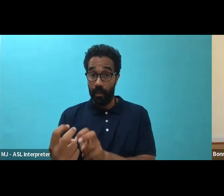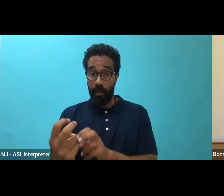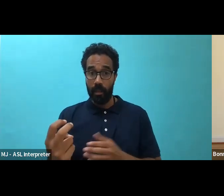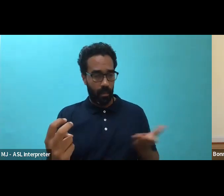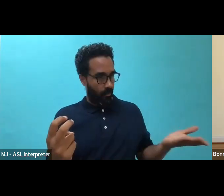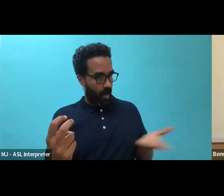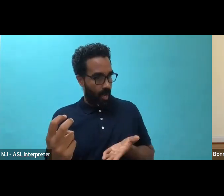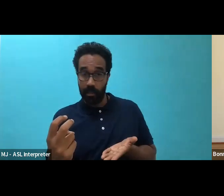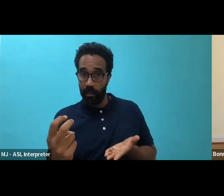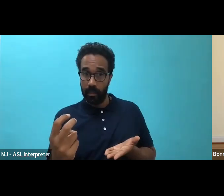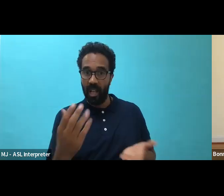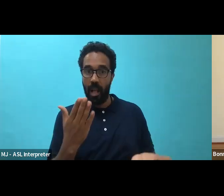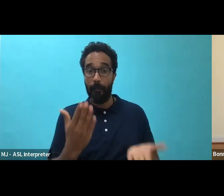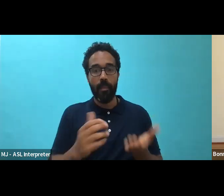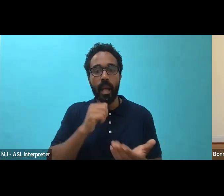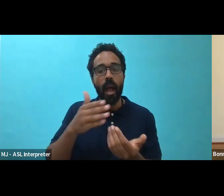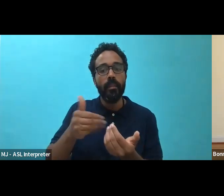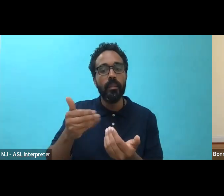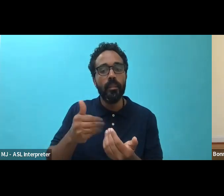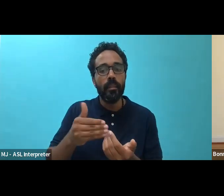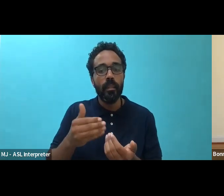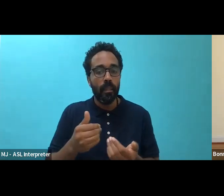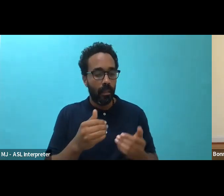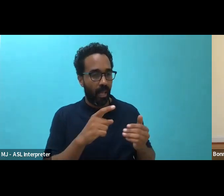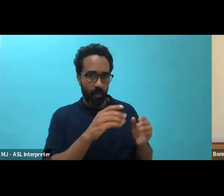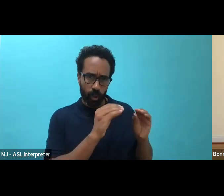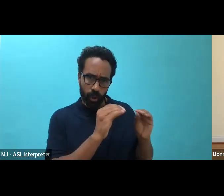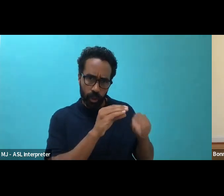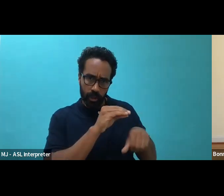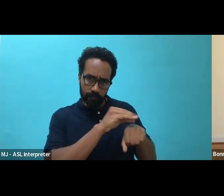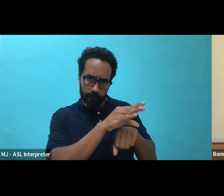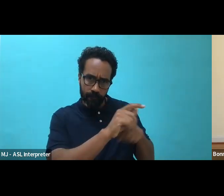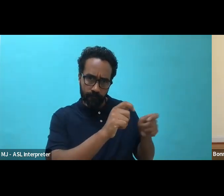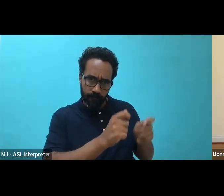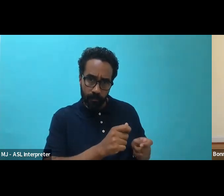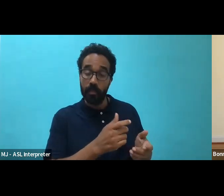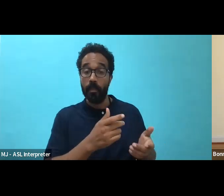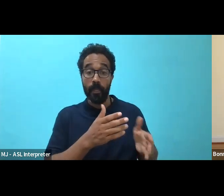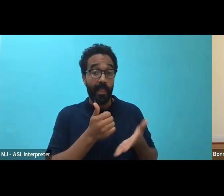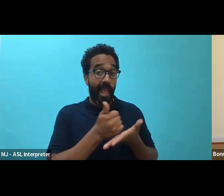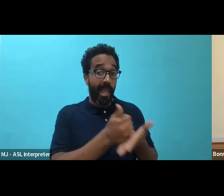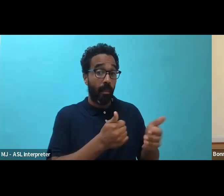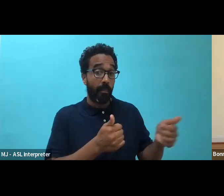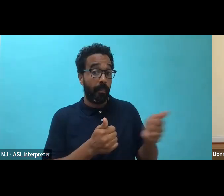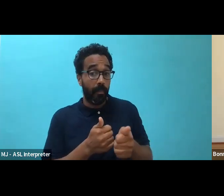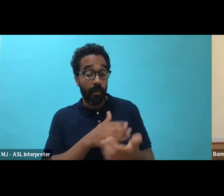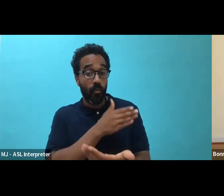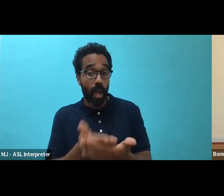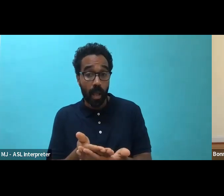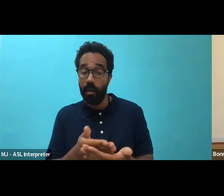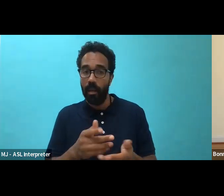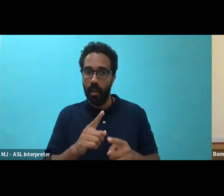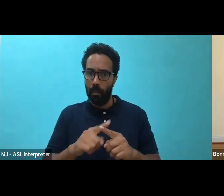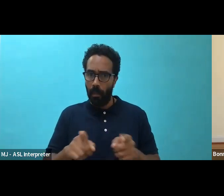may have to work with the person on what they're going to say, organize transportation, etc. But then they've forged